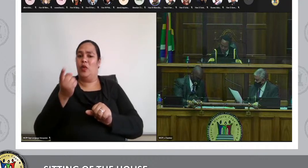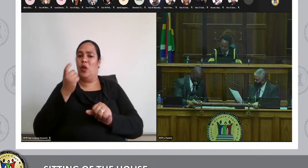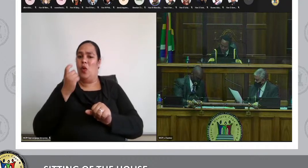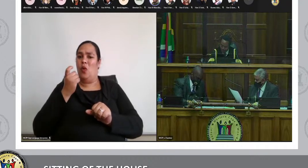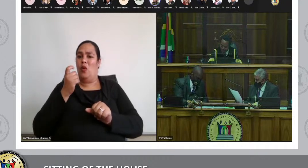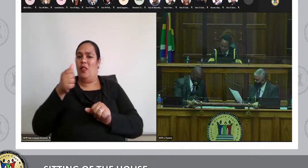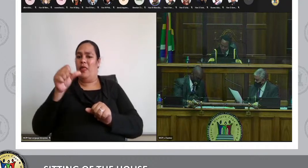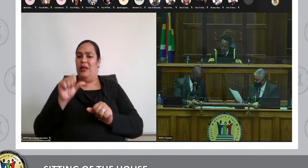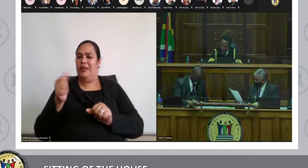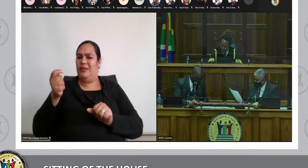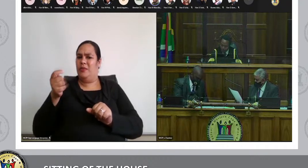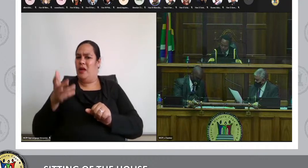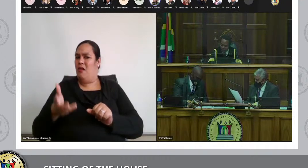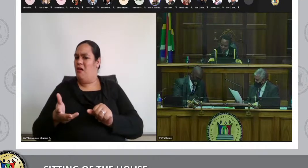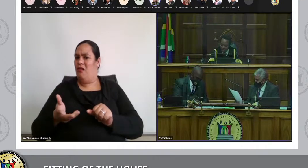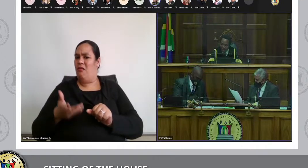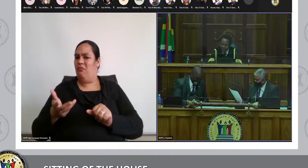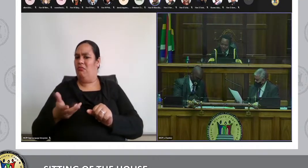the next speaker.